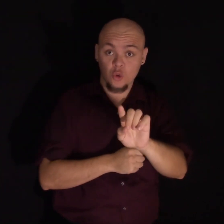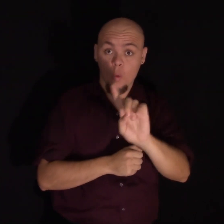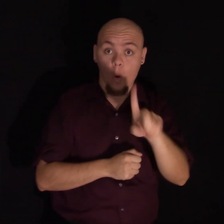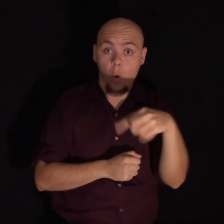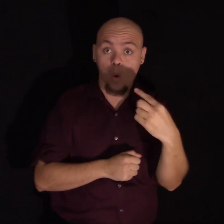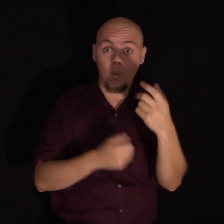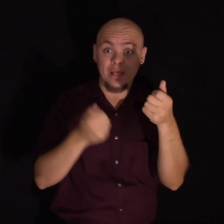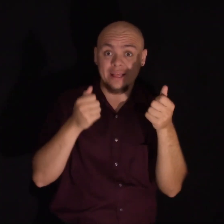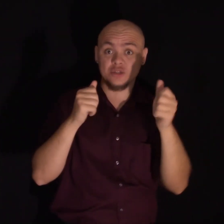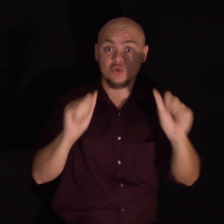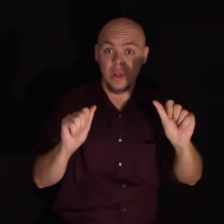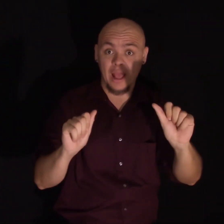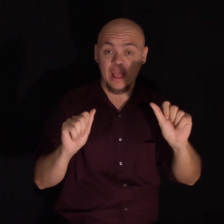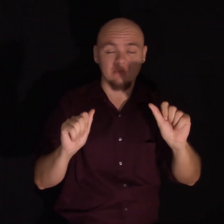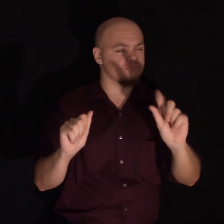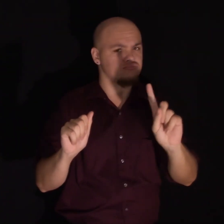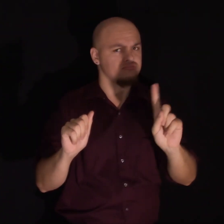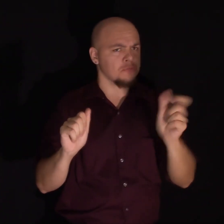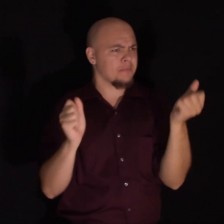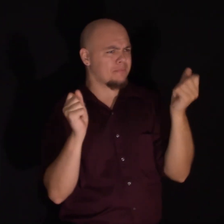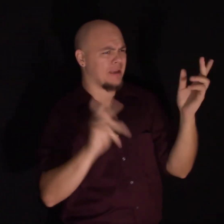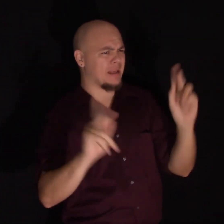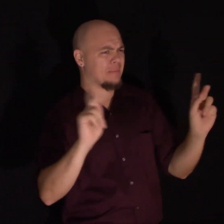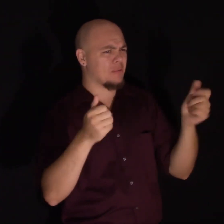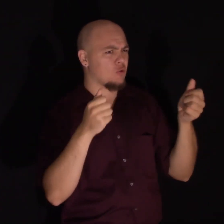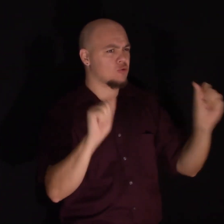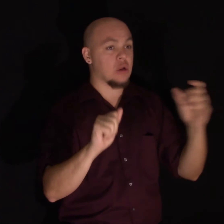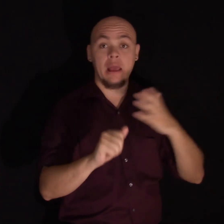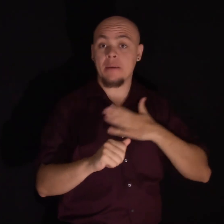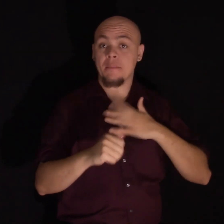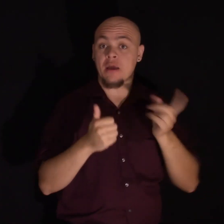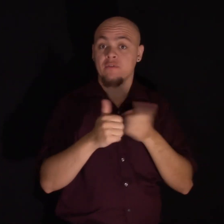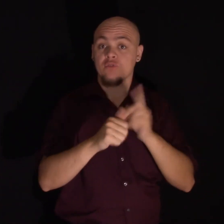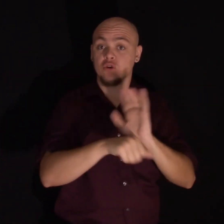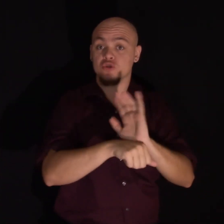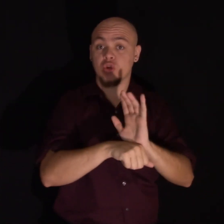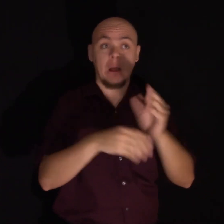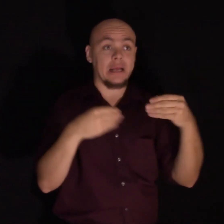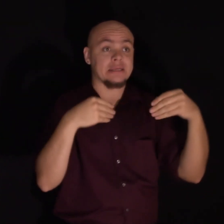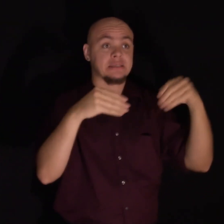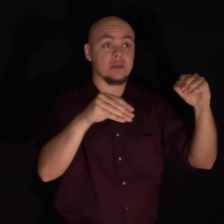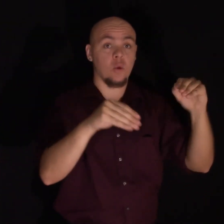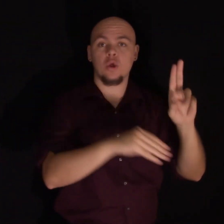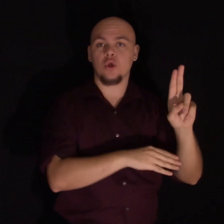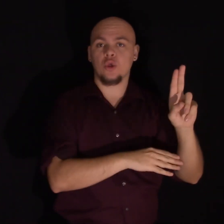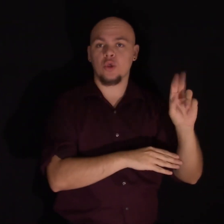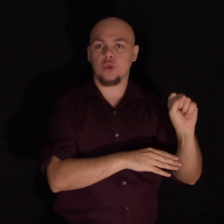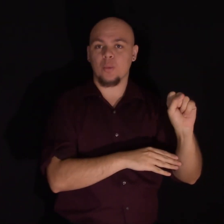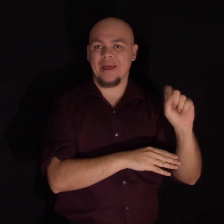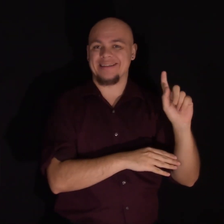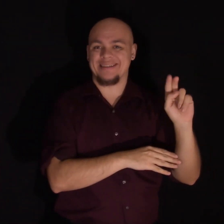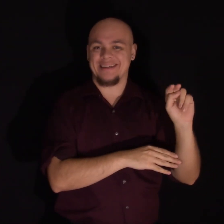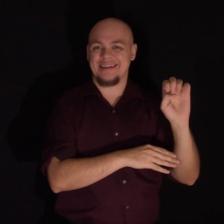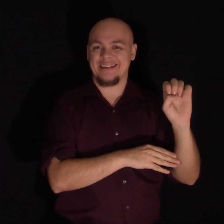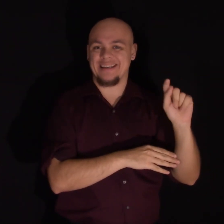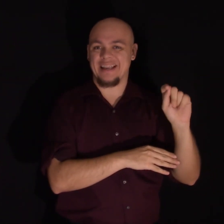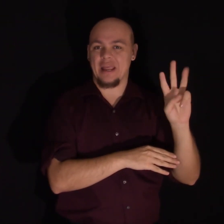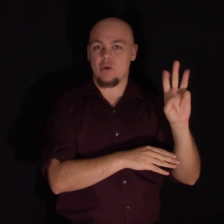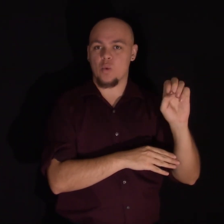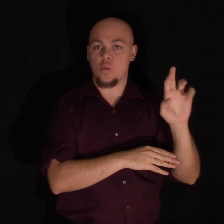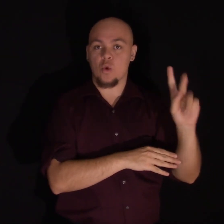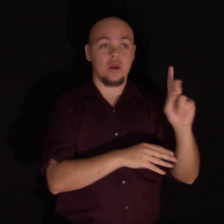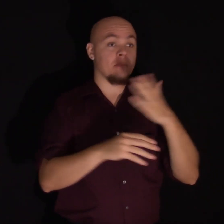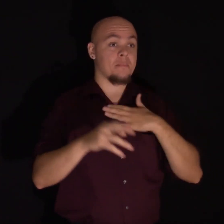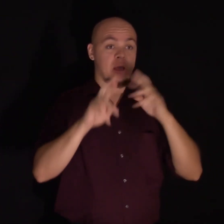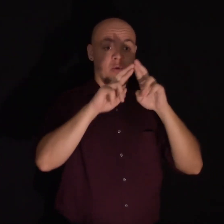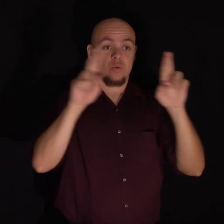it. When I first sold my series, it was actually to a US network. And because my resume had nothing